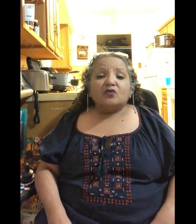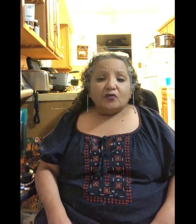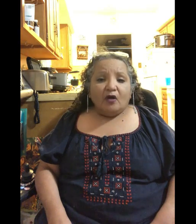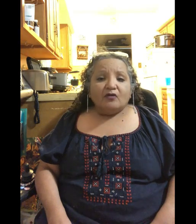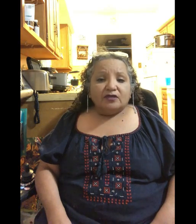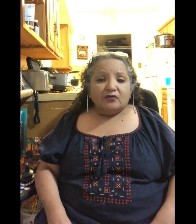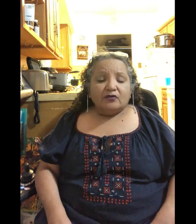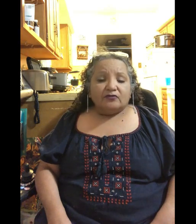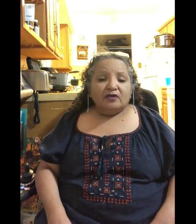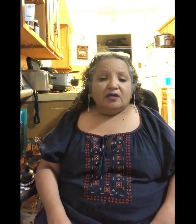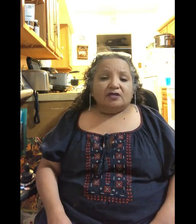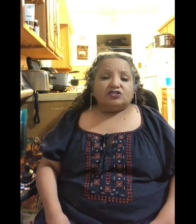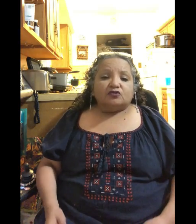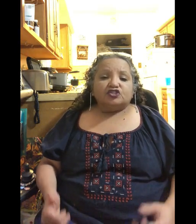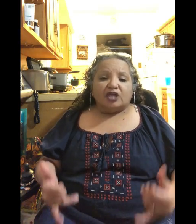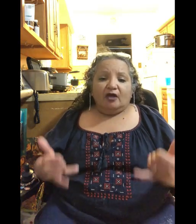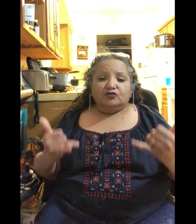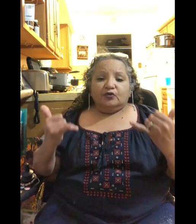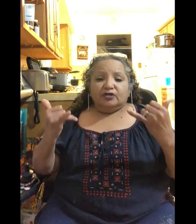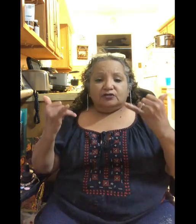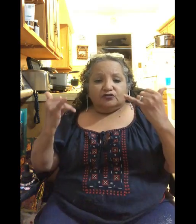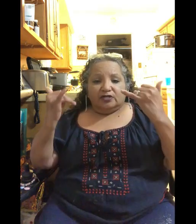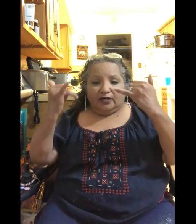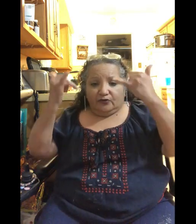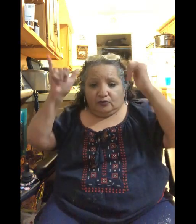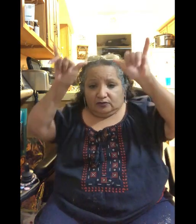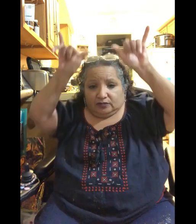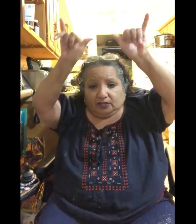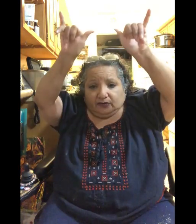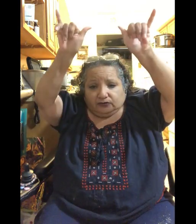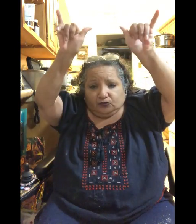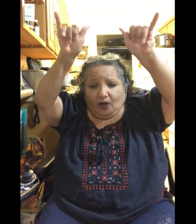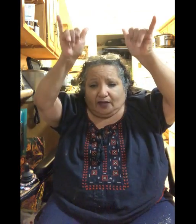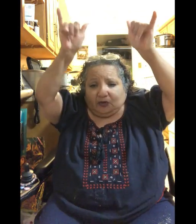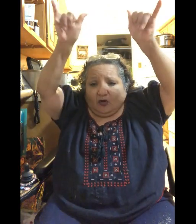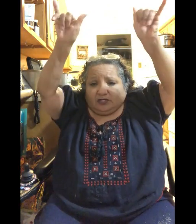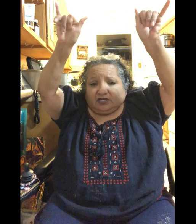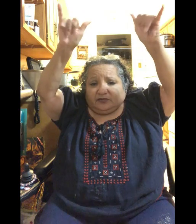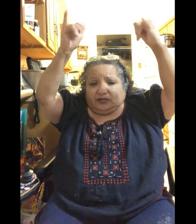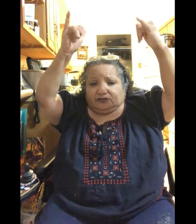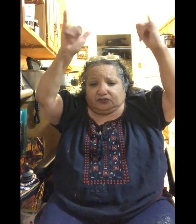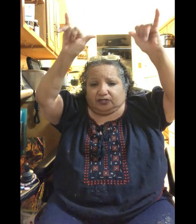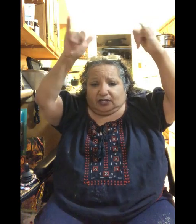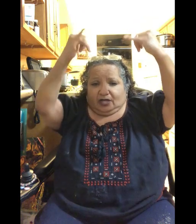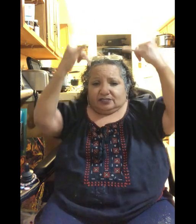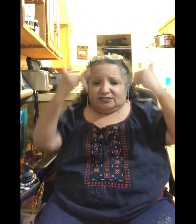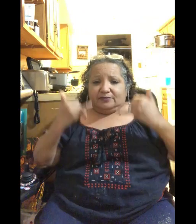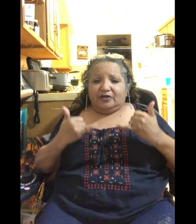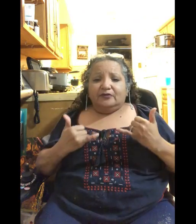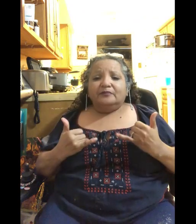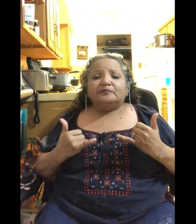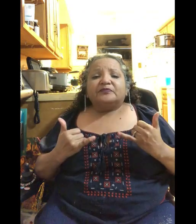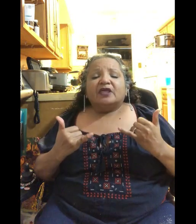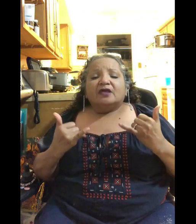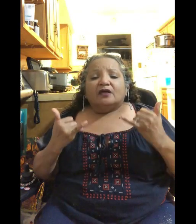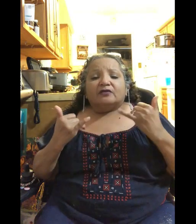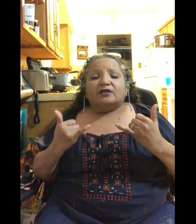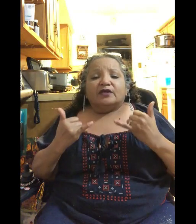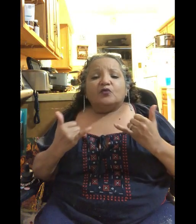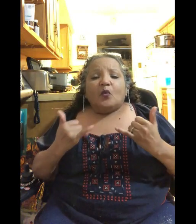Lord, all the earth. So shout, we're going to do the letters Y. I'm holding up here so you can kind of see it better. The letter